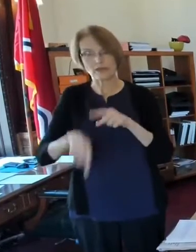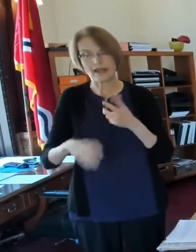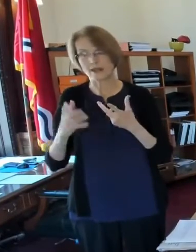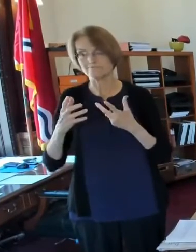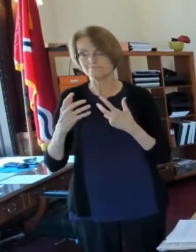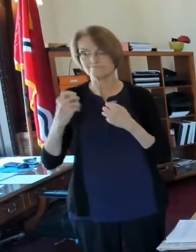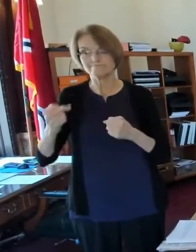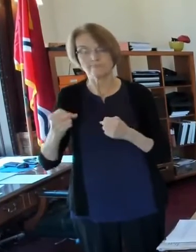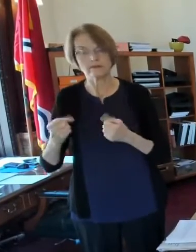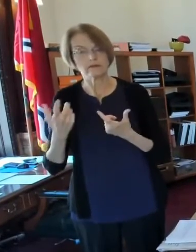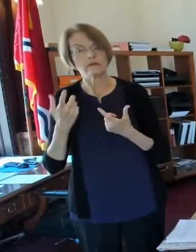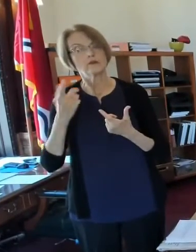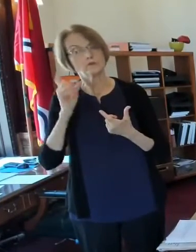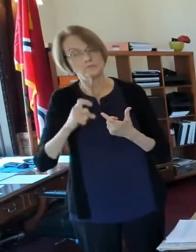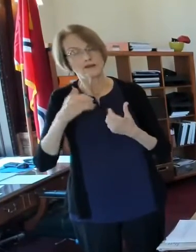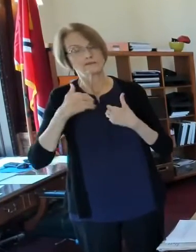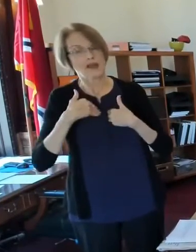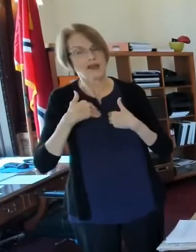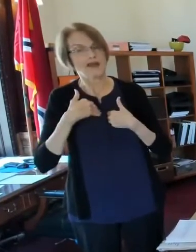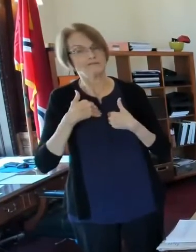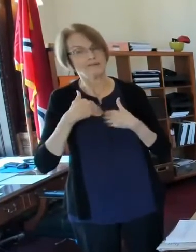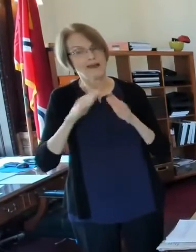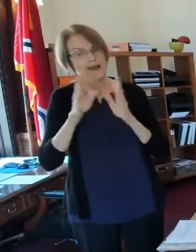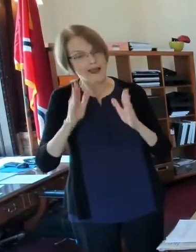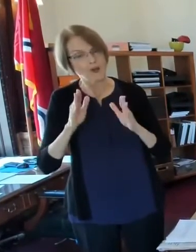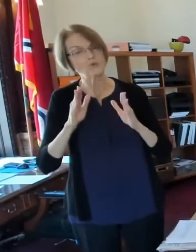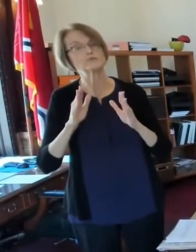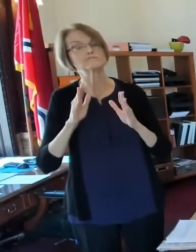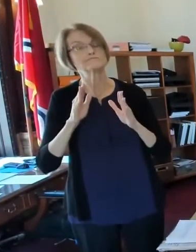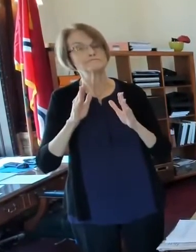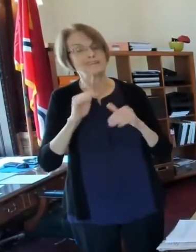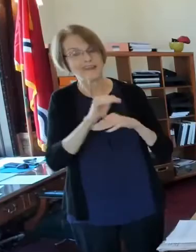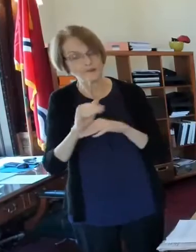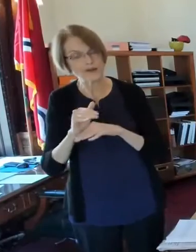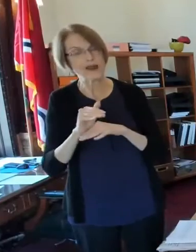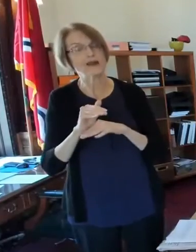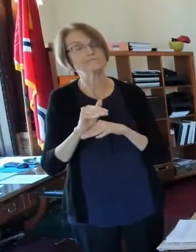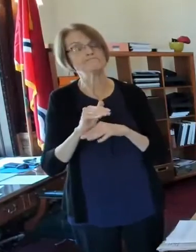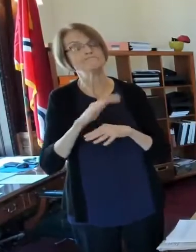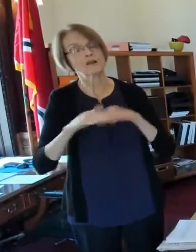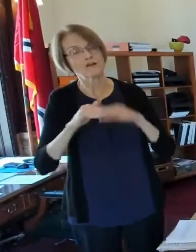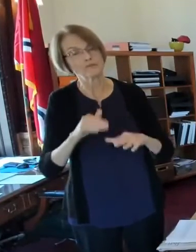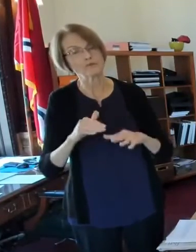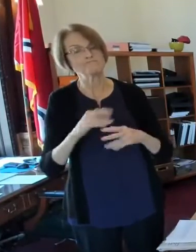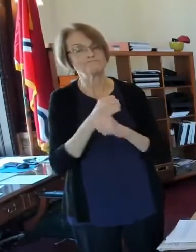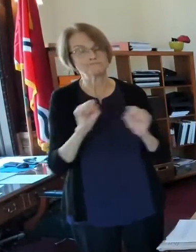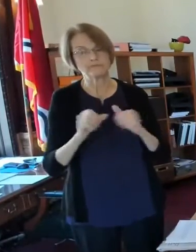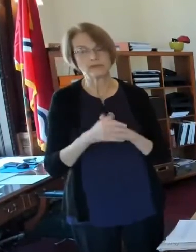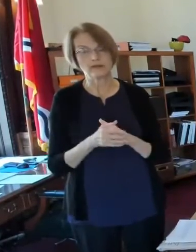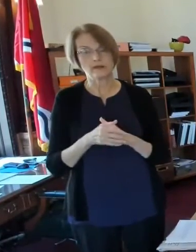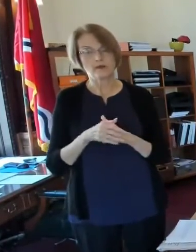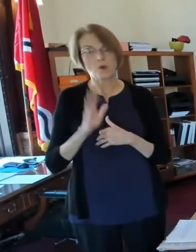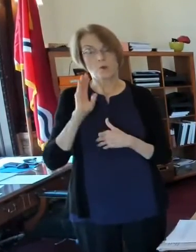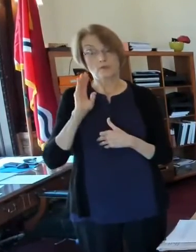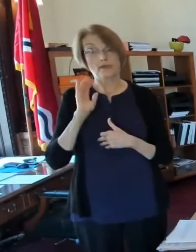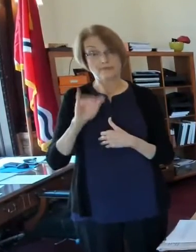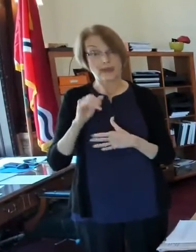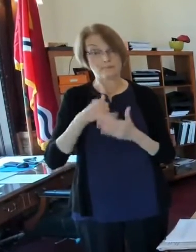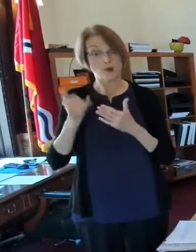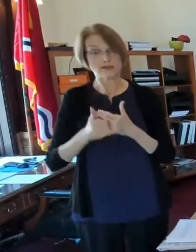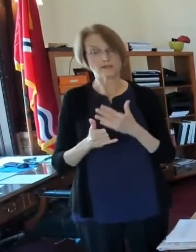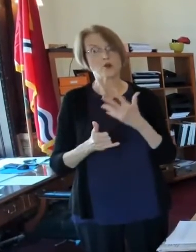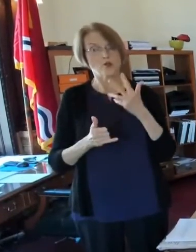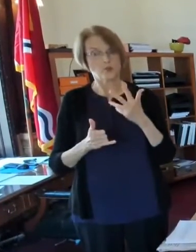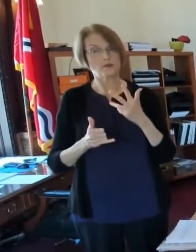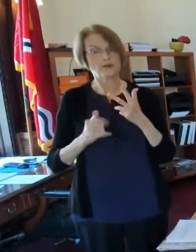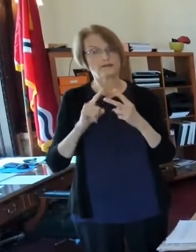home project will house 50 veterans to begin with. It's actually going to be built in three phases, and they'll break